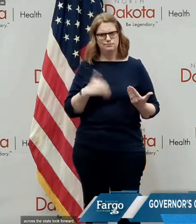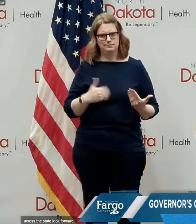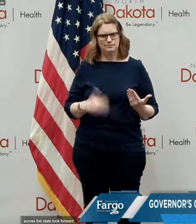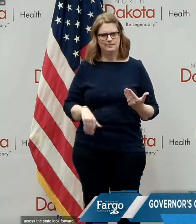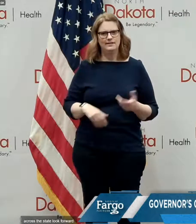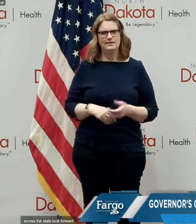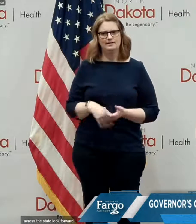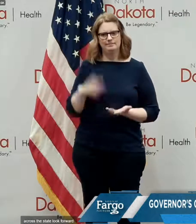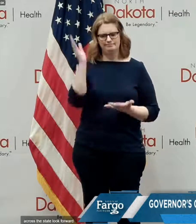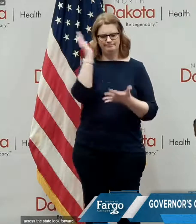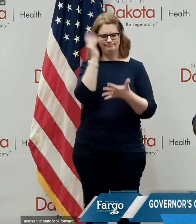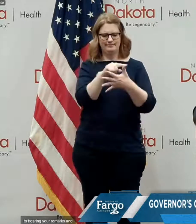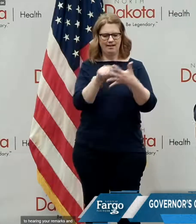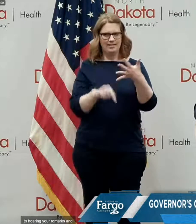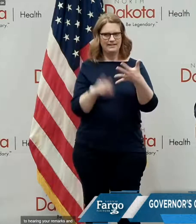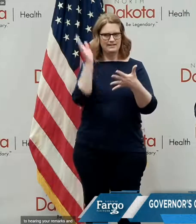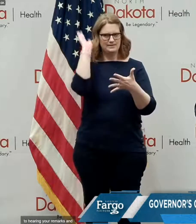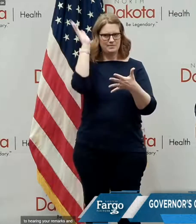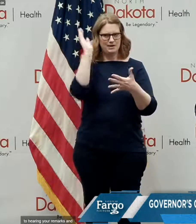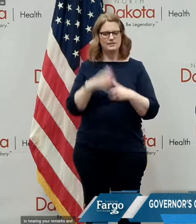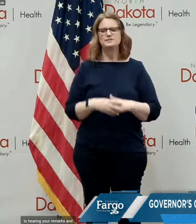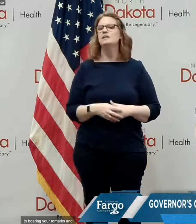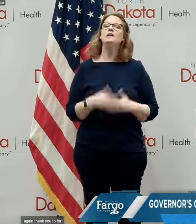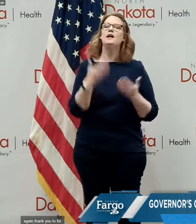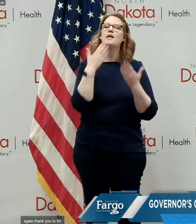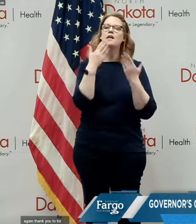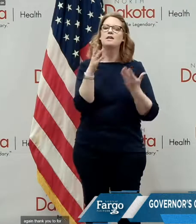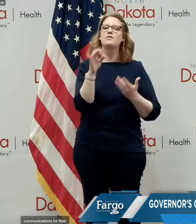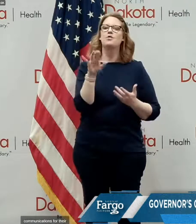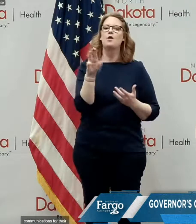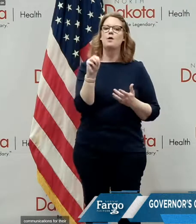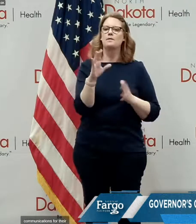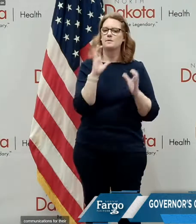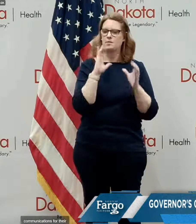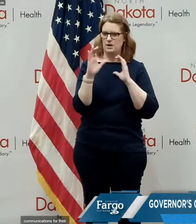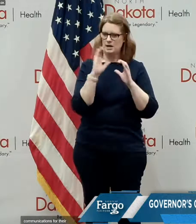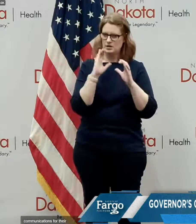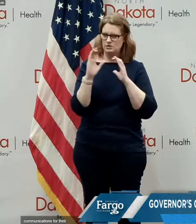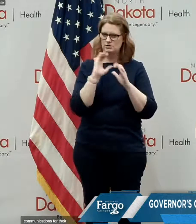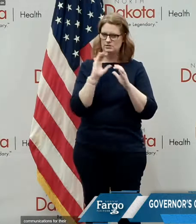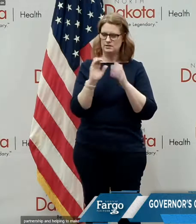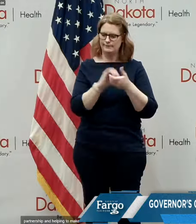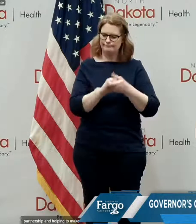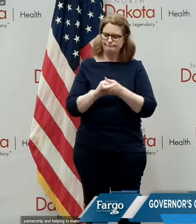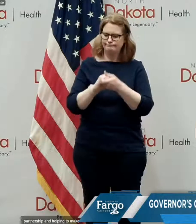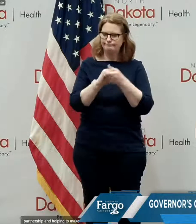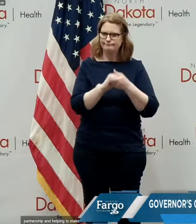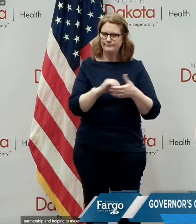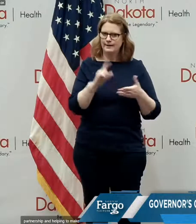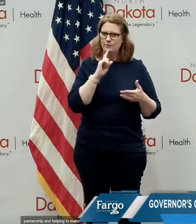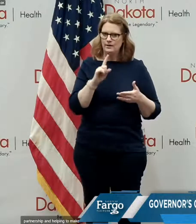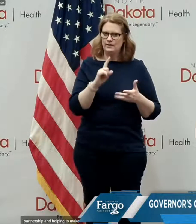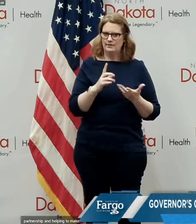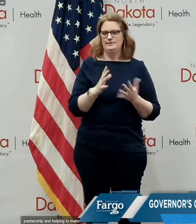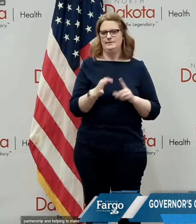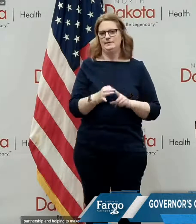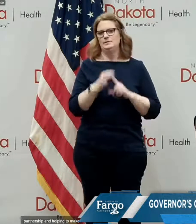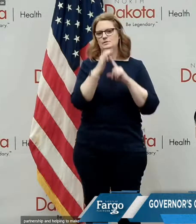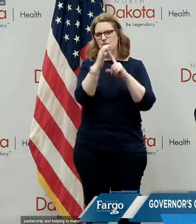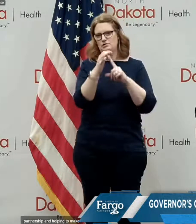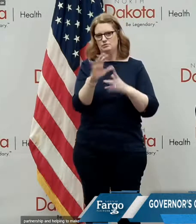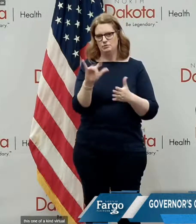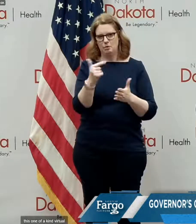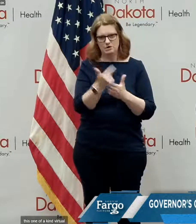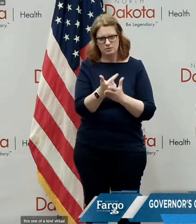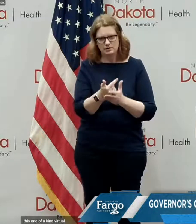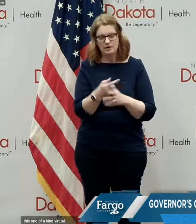again, thank you to Forum Communications for their partnership in helping to make this one-of-a-kind virtual graduation happening, and for